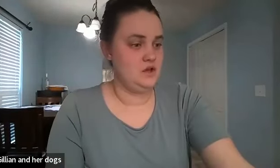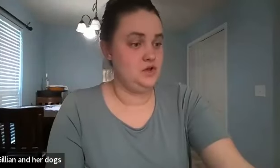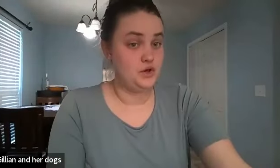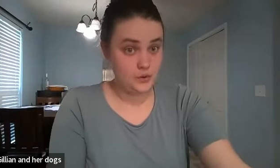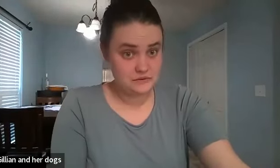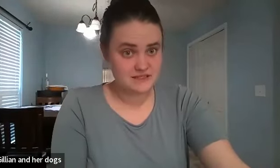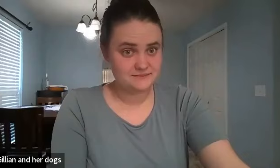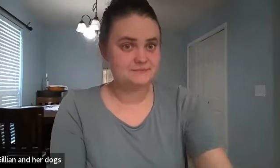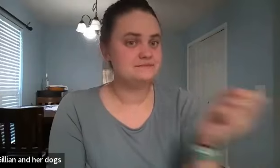Goat.